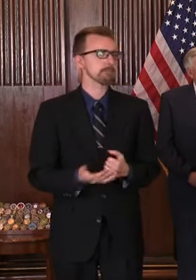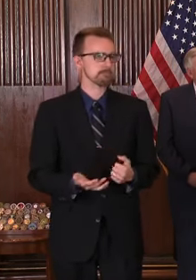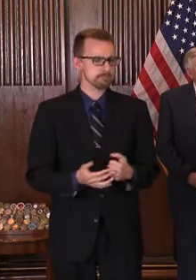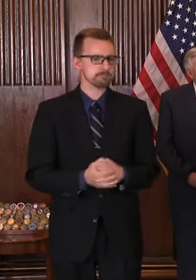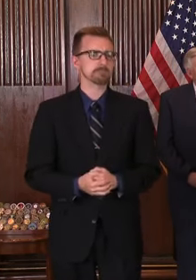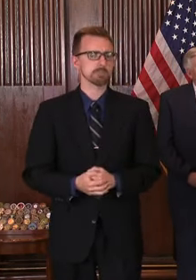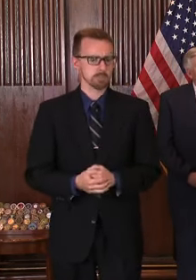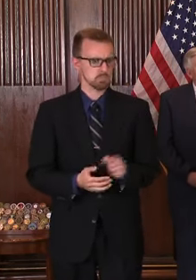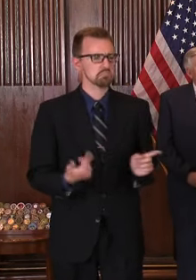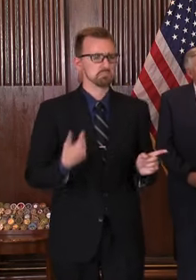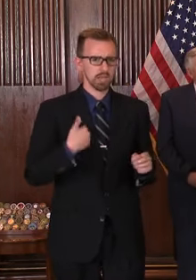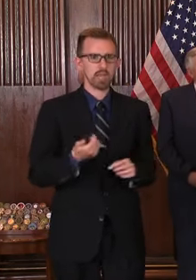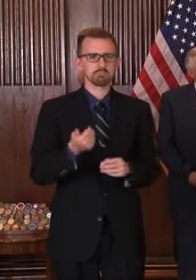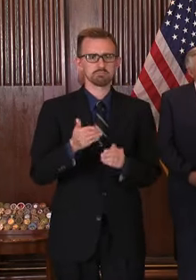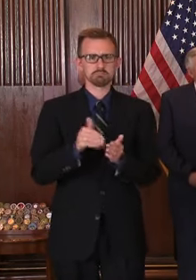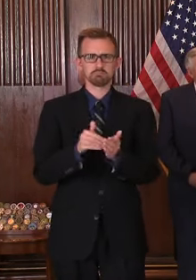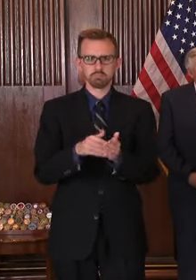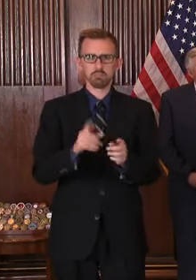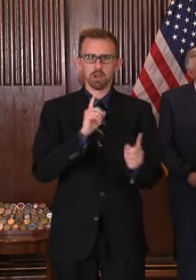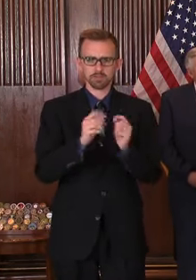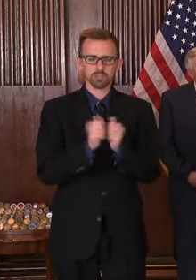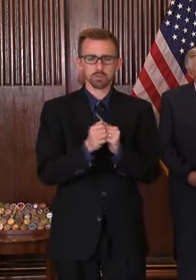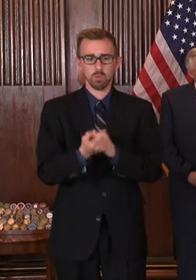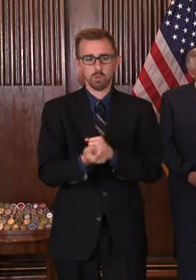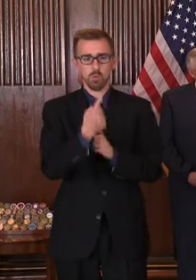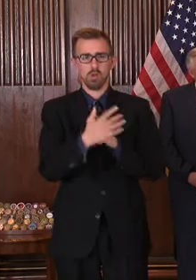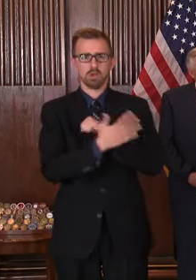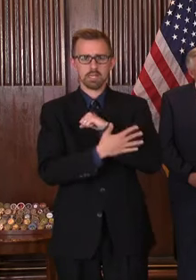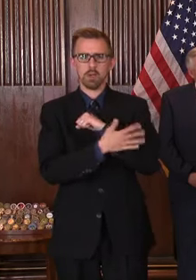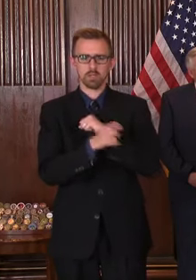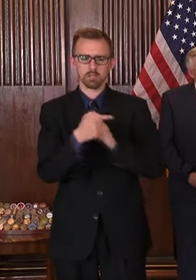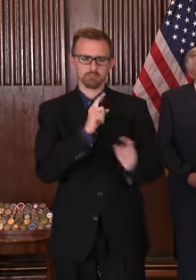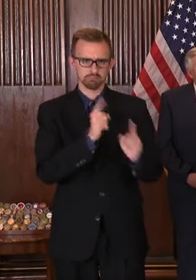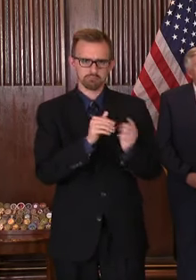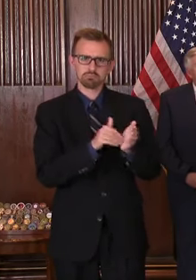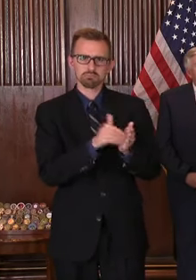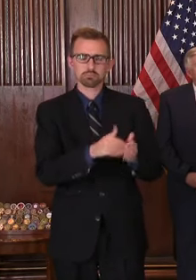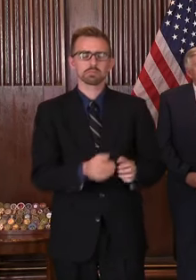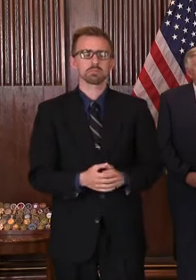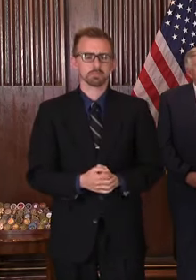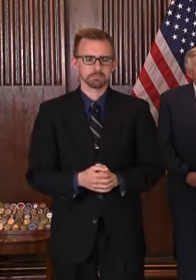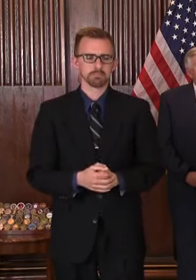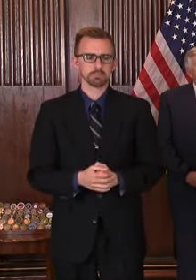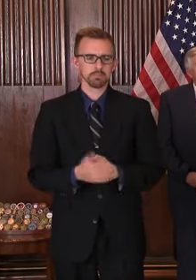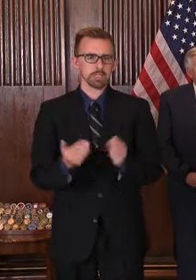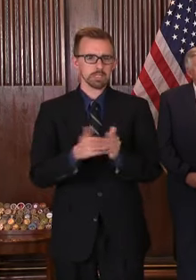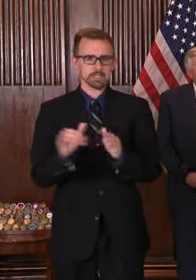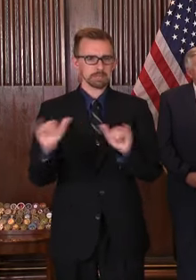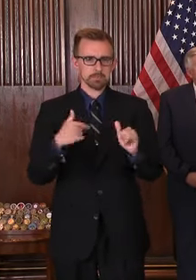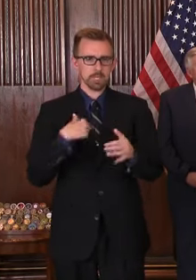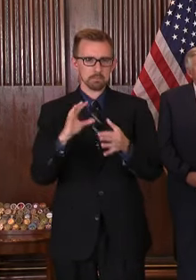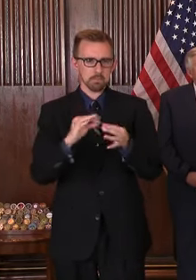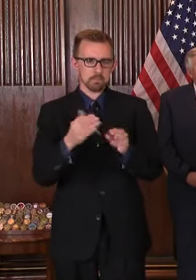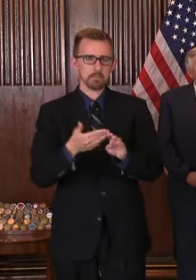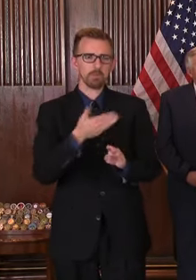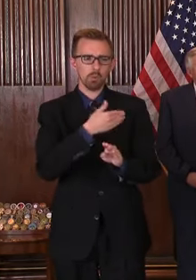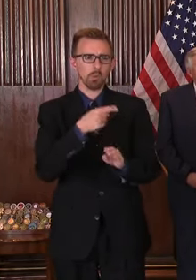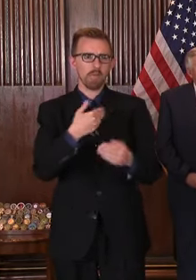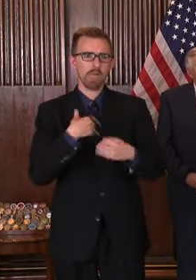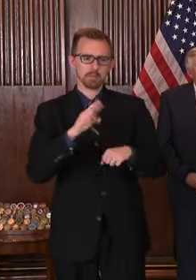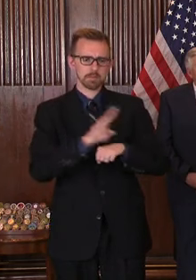I've had numerous conversations with one of those counties because, again, similar to what I said before, they have an